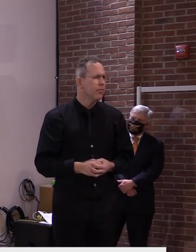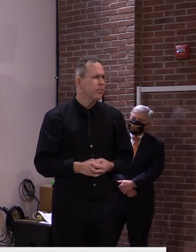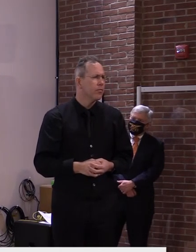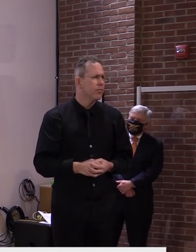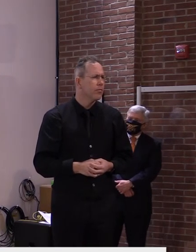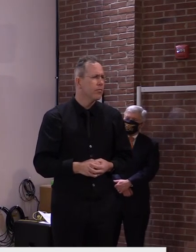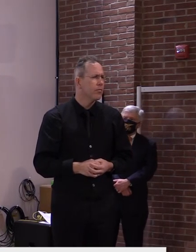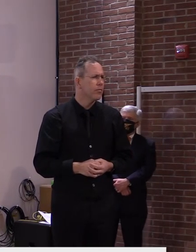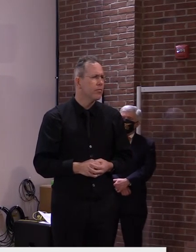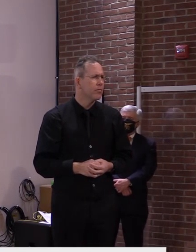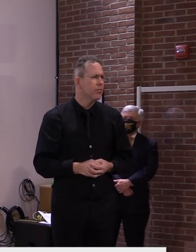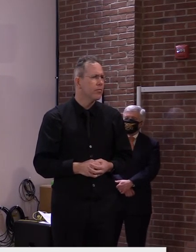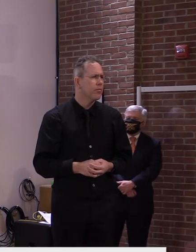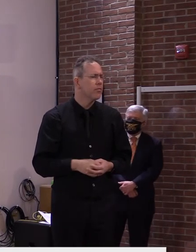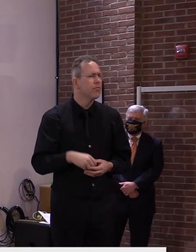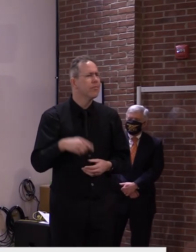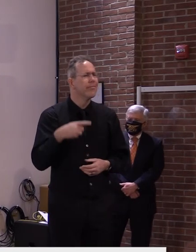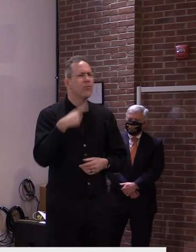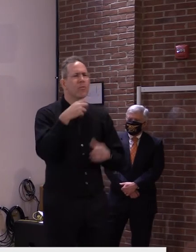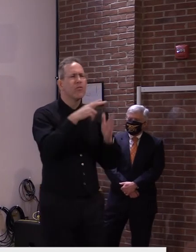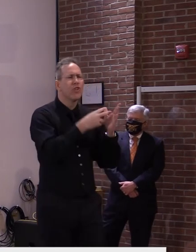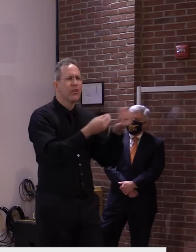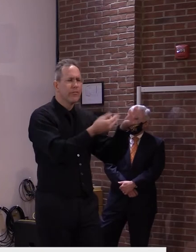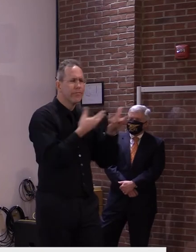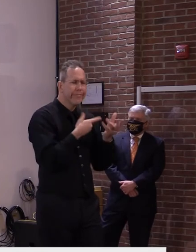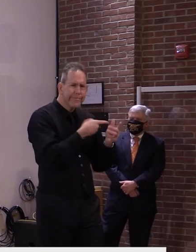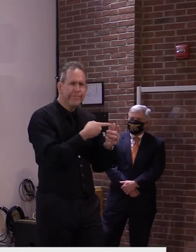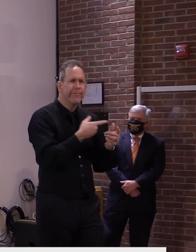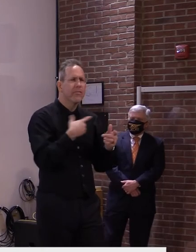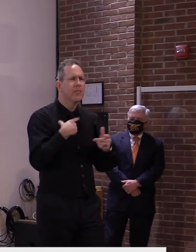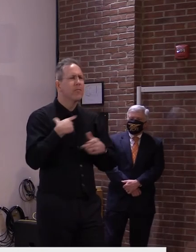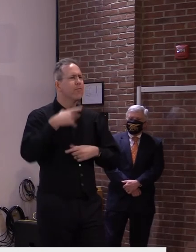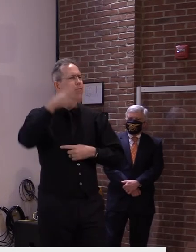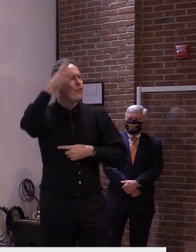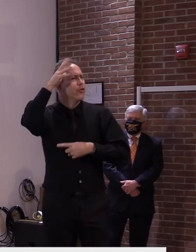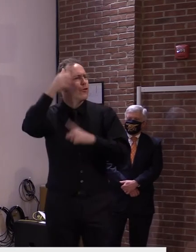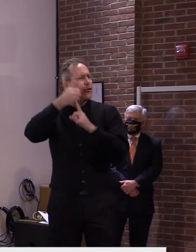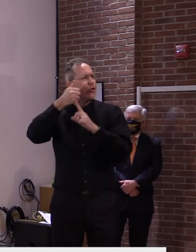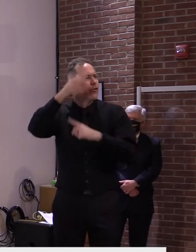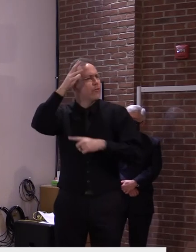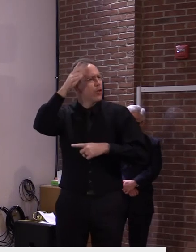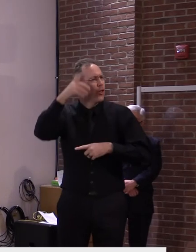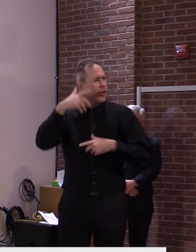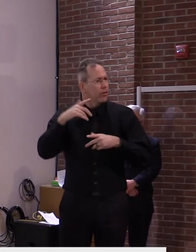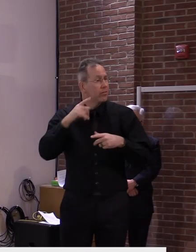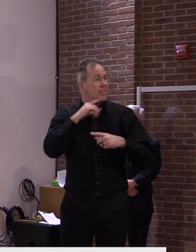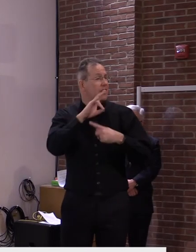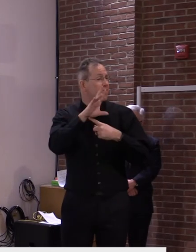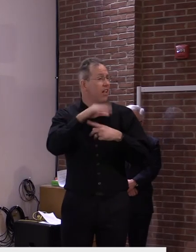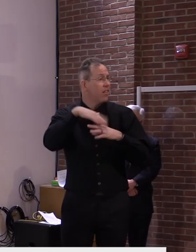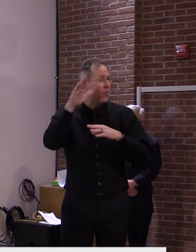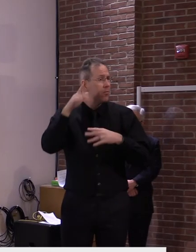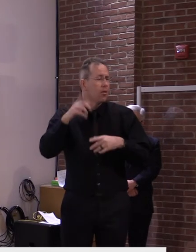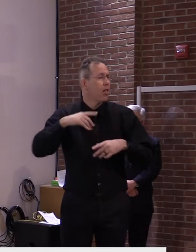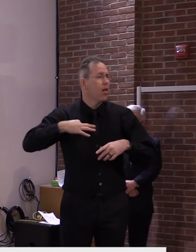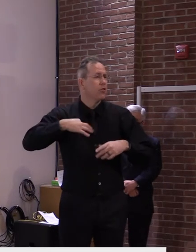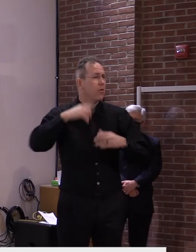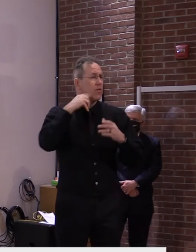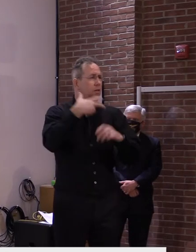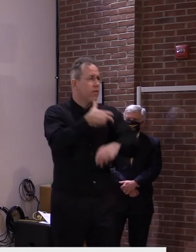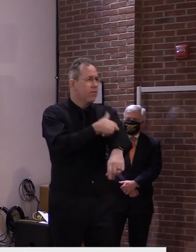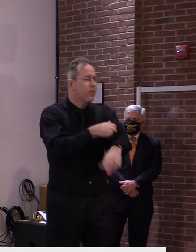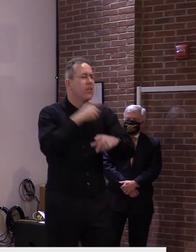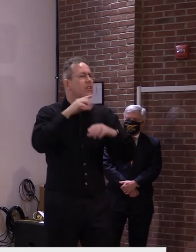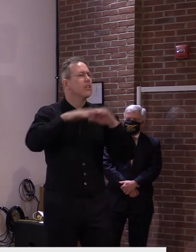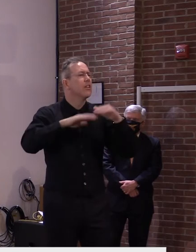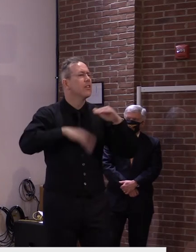weakened immune system, and needs crucial treatment to kind of interrupt the progression, but cannot